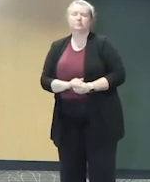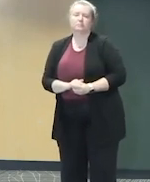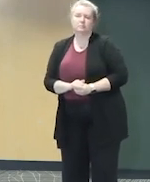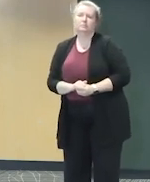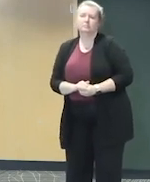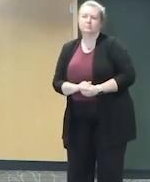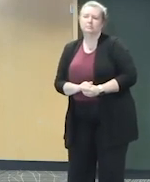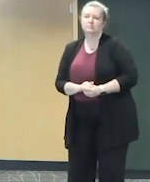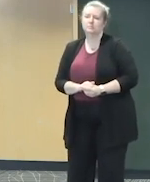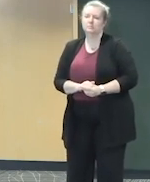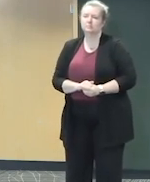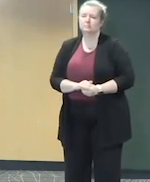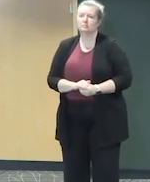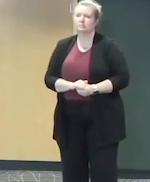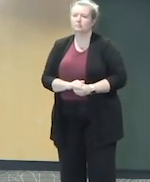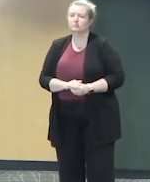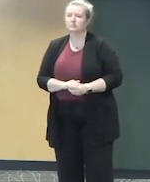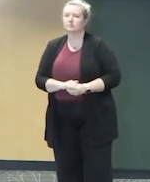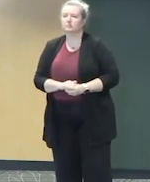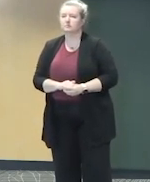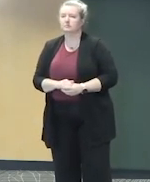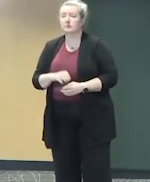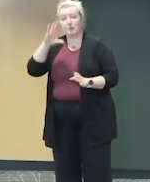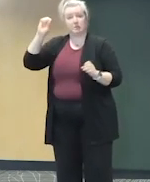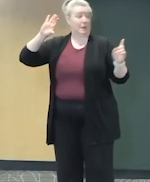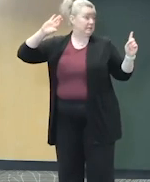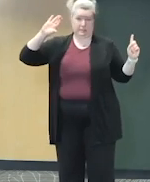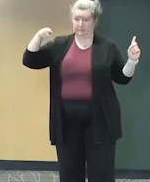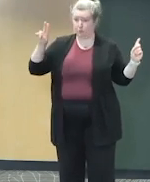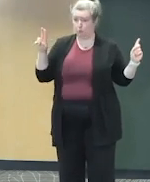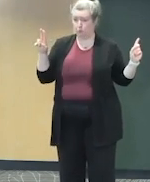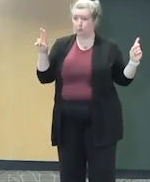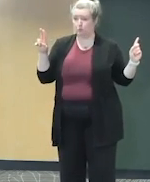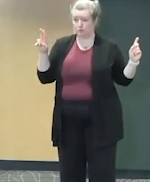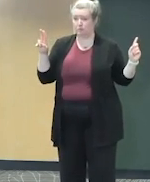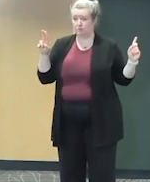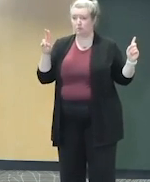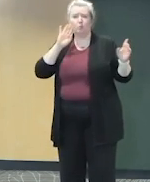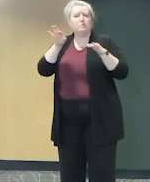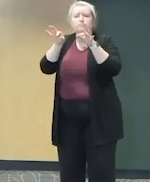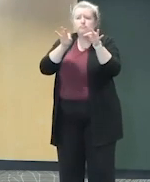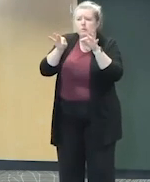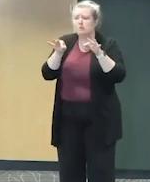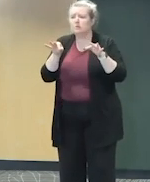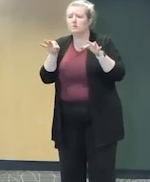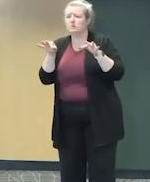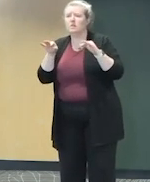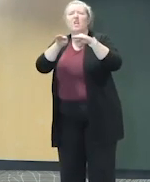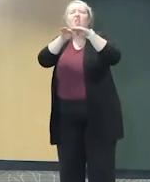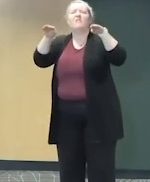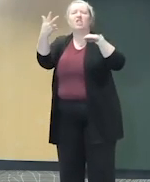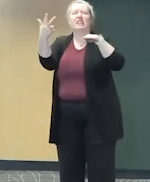probably discuss, our State Emergency Operations Center will begin activating to a level 3 enhanced monitoring from